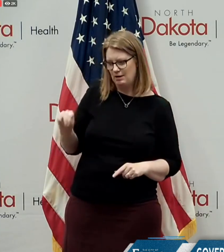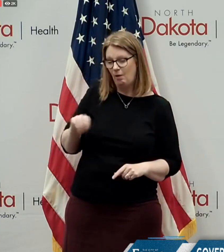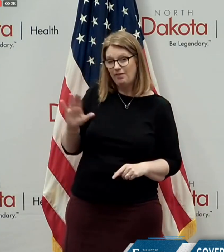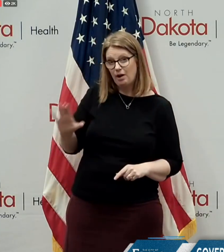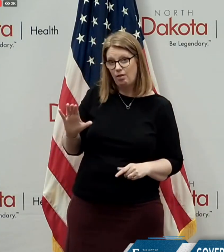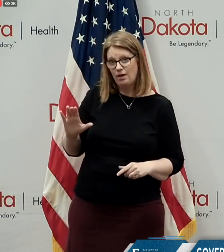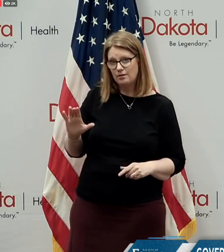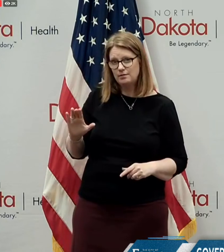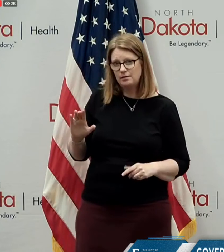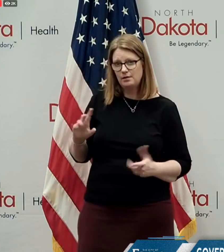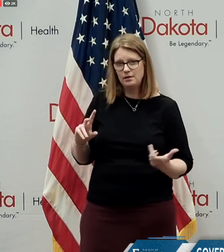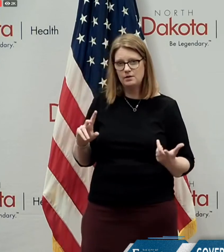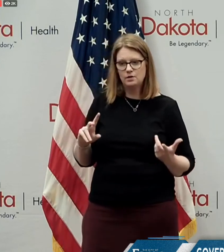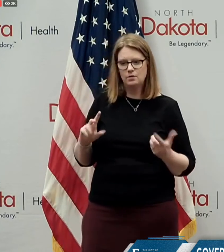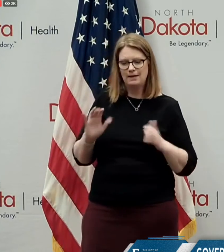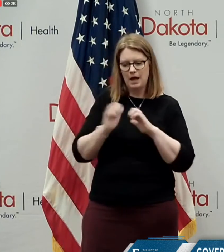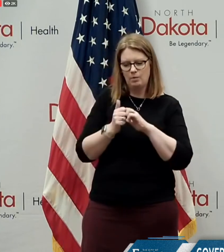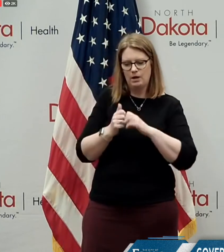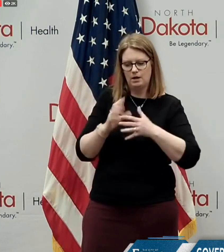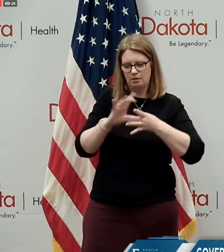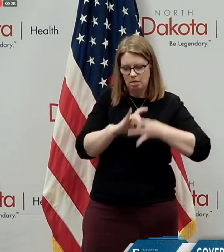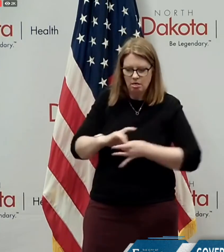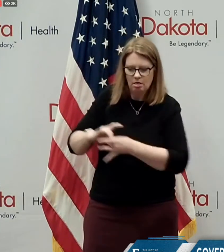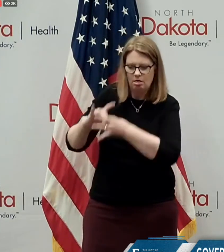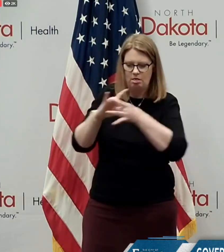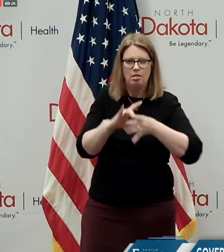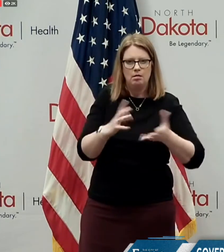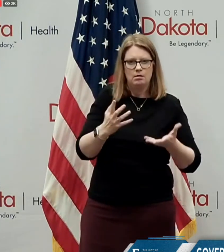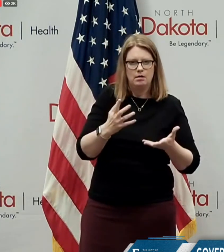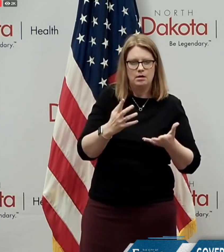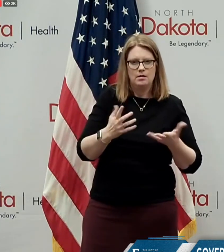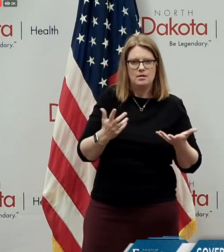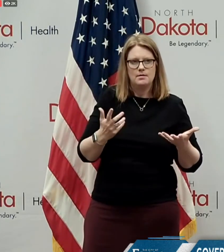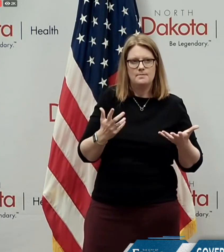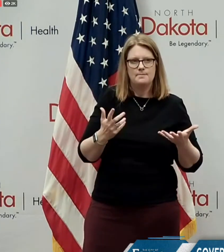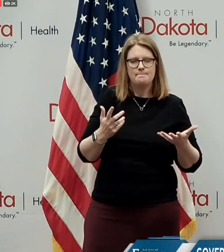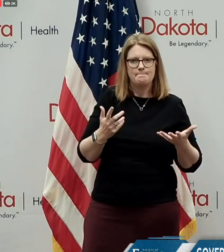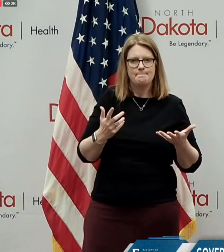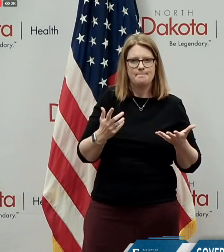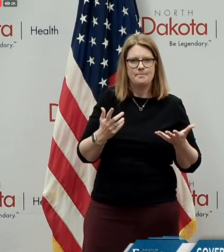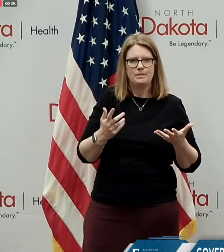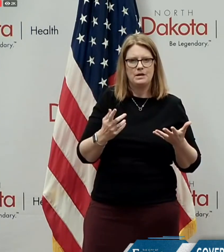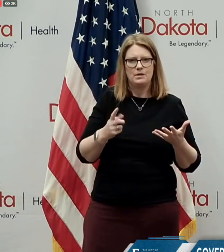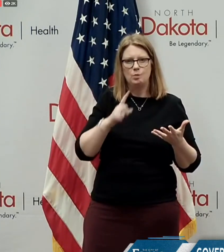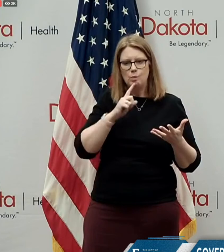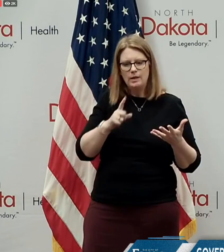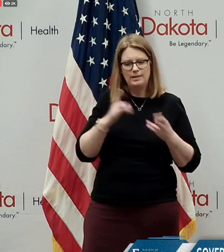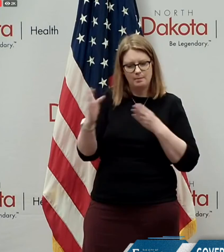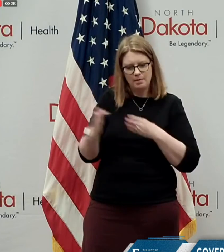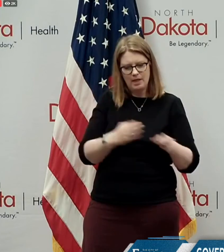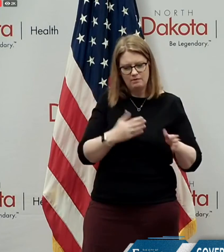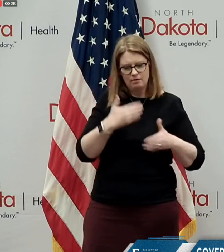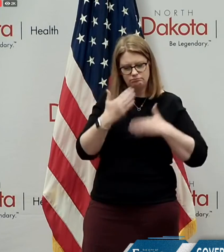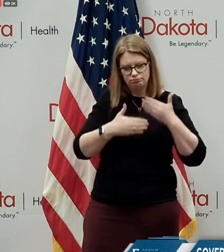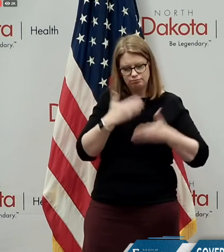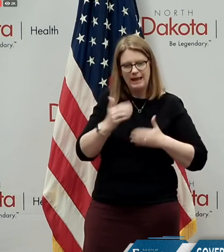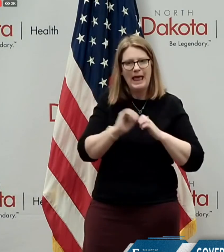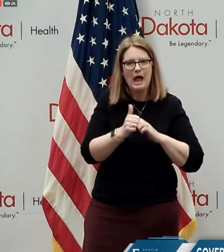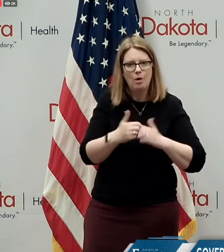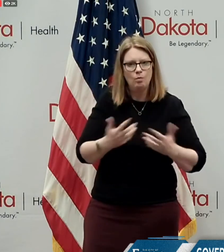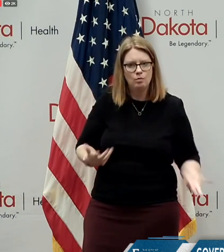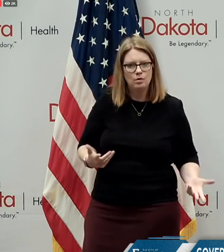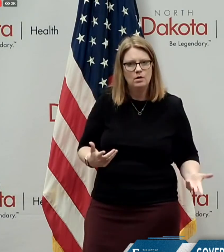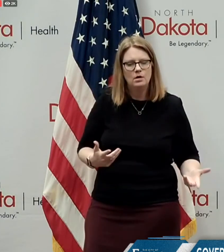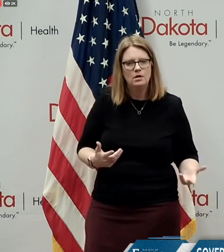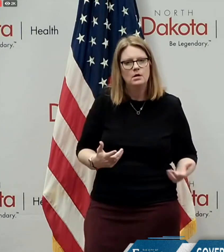been working with, that we want to do this, and how we want to get it done. Because as I said, some of the reasons when